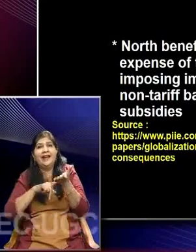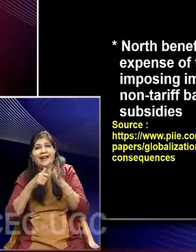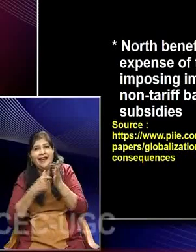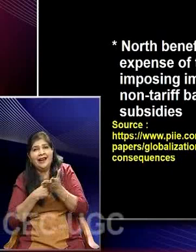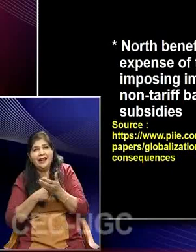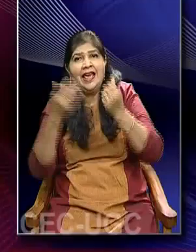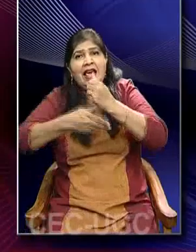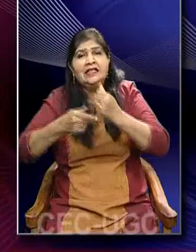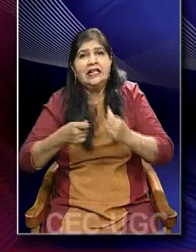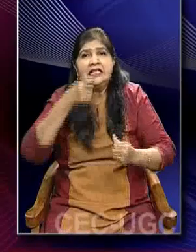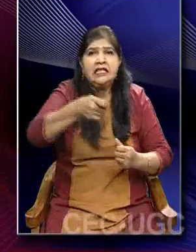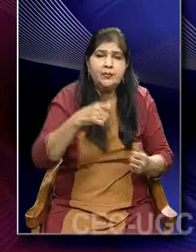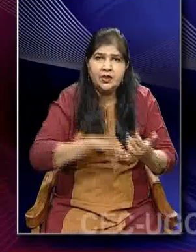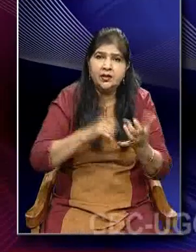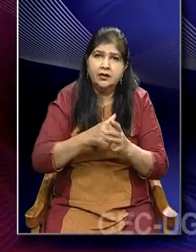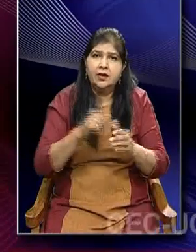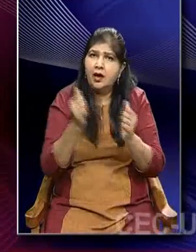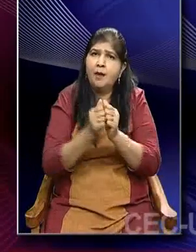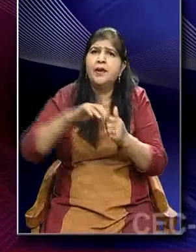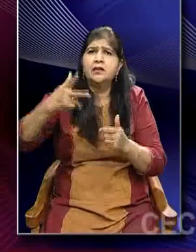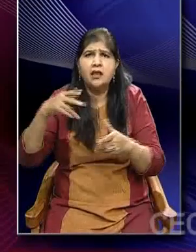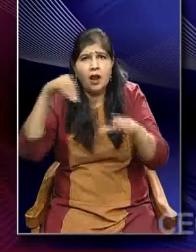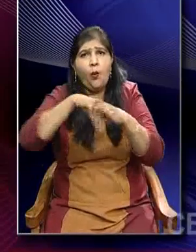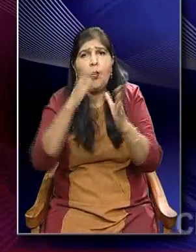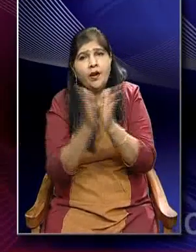agricultural subsidies, amongst others.